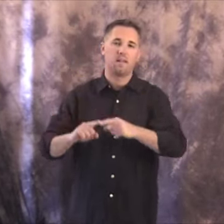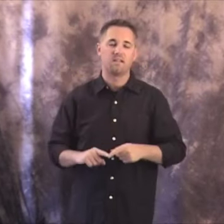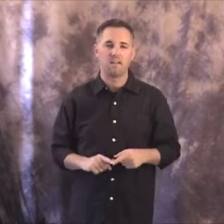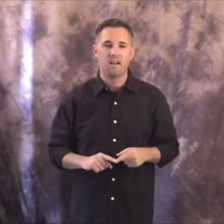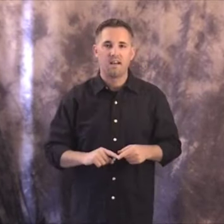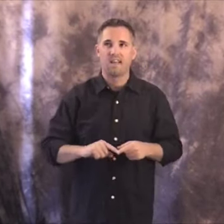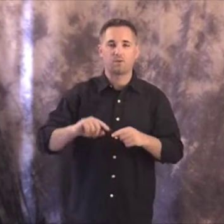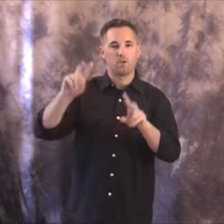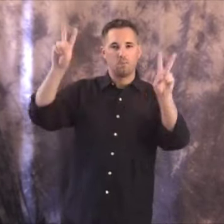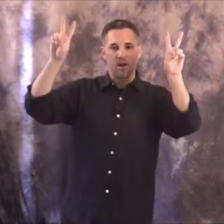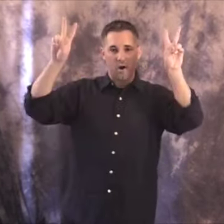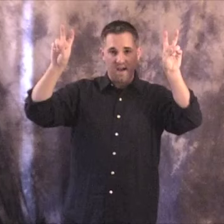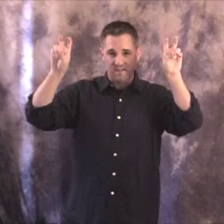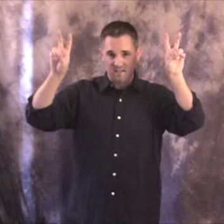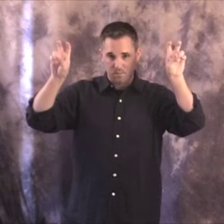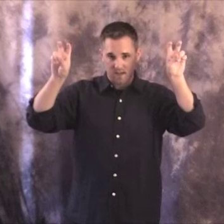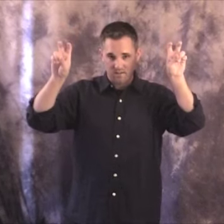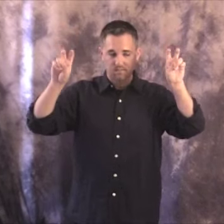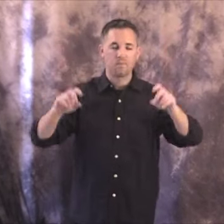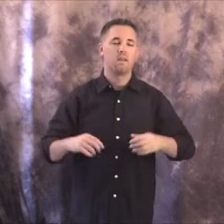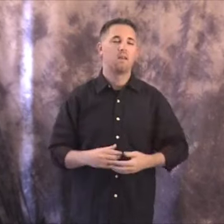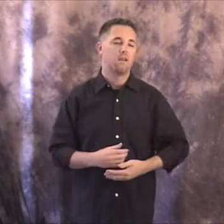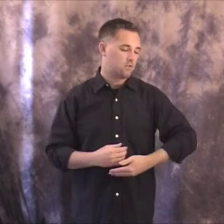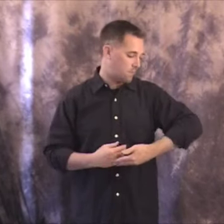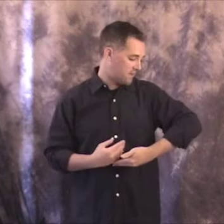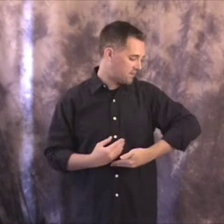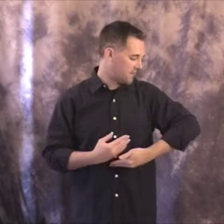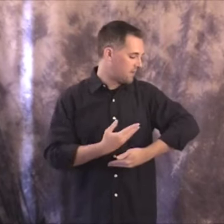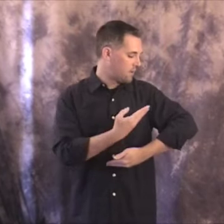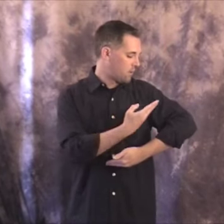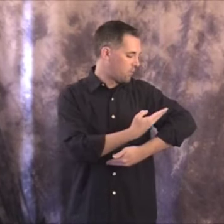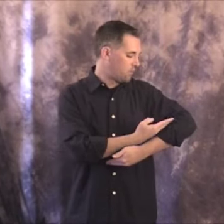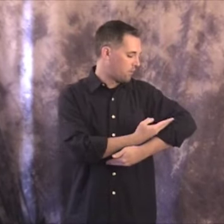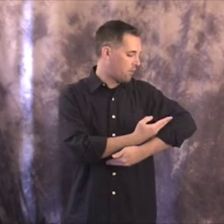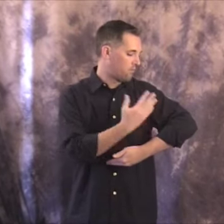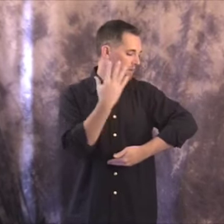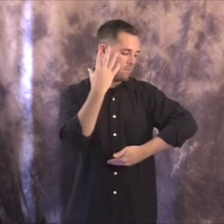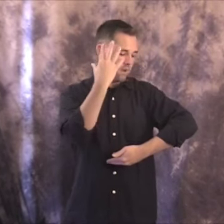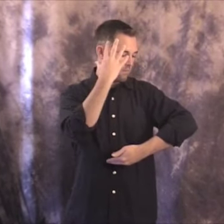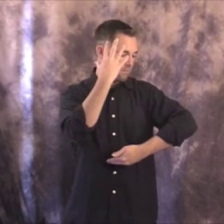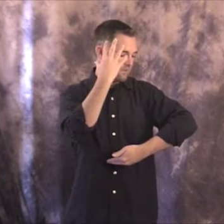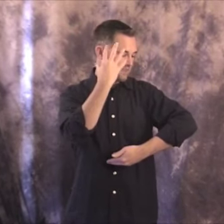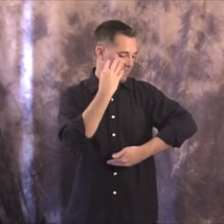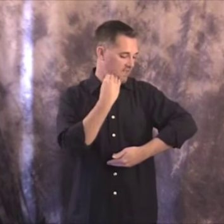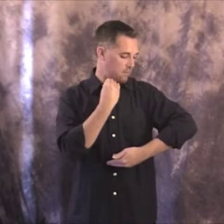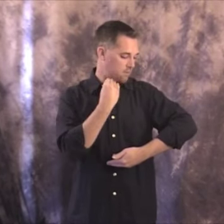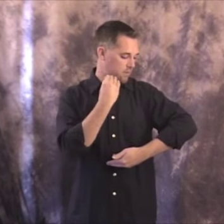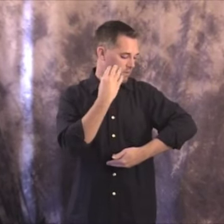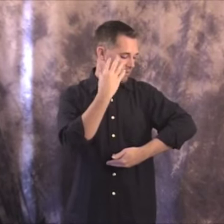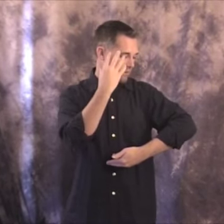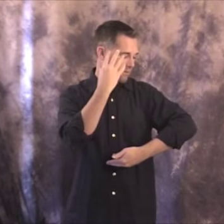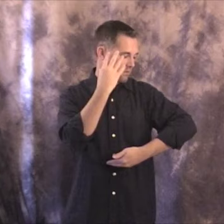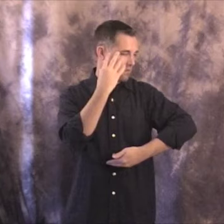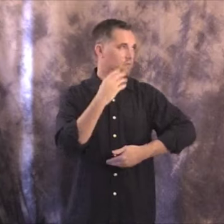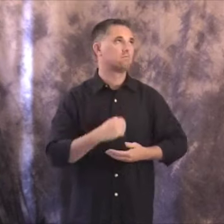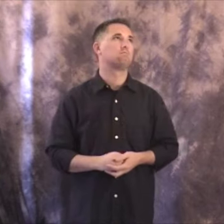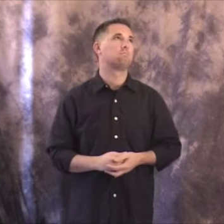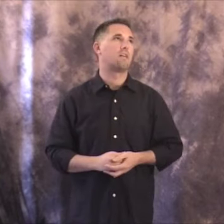place. And that's going to be our heaven space. So basically, you'll go from sleep, I have to